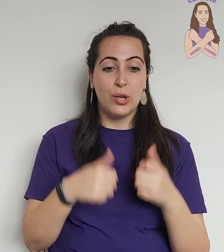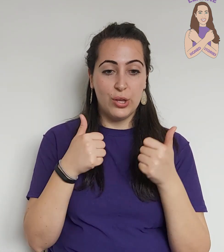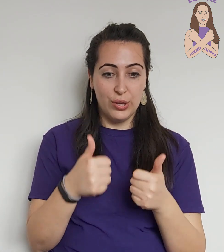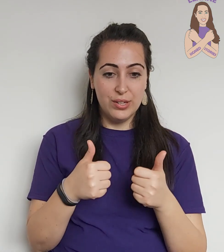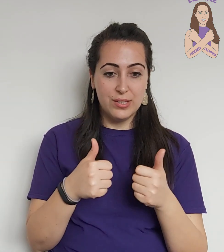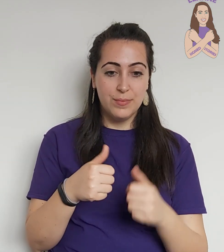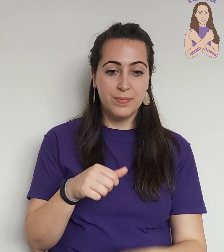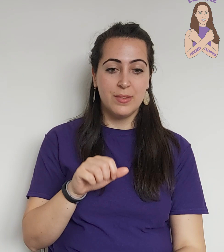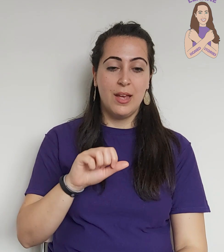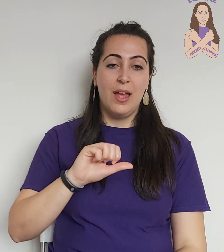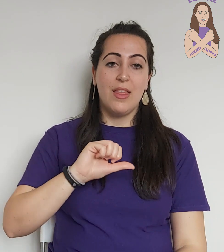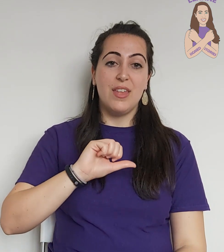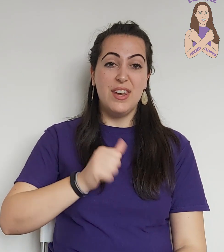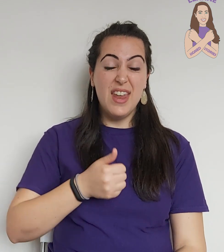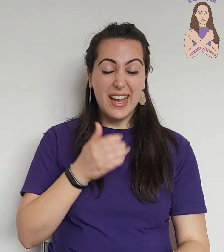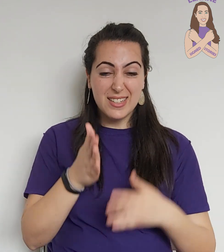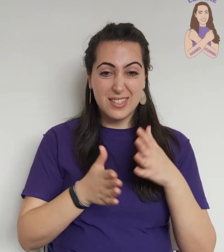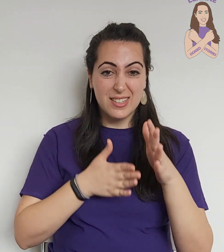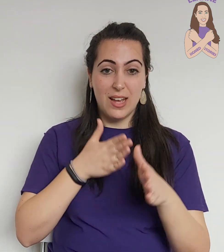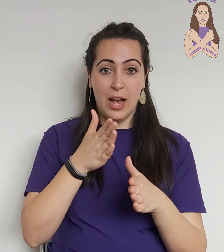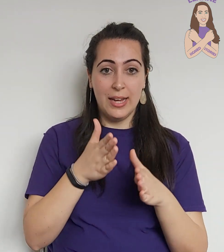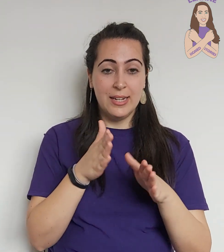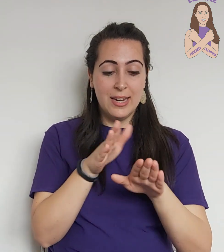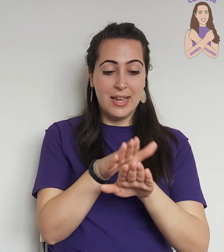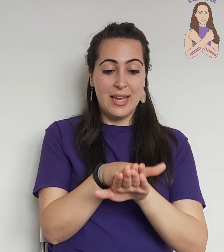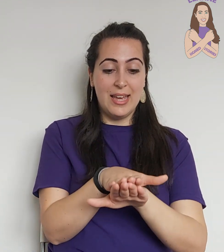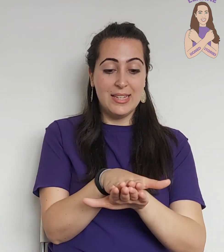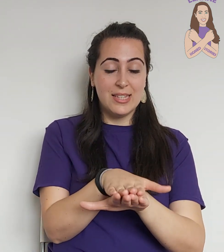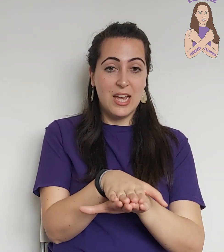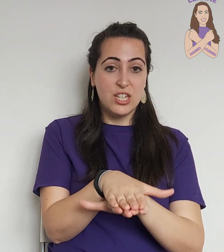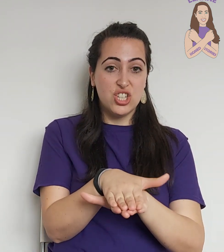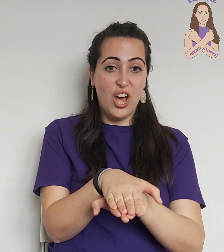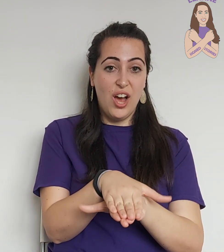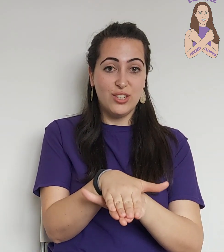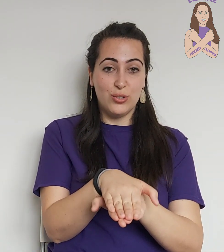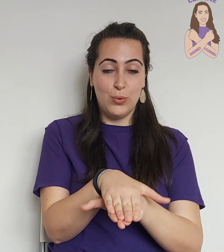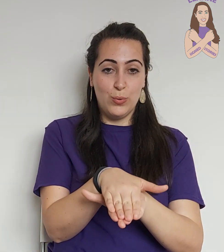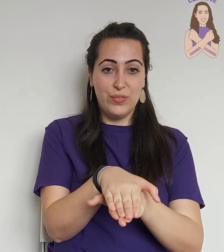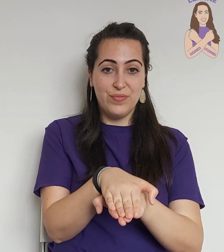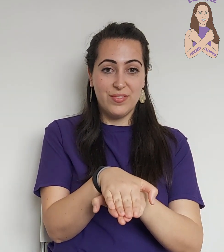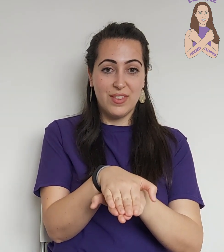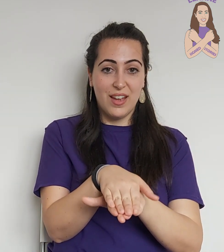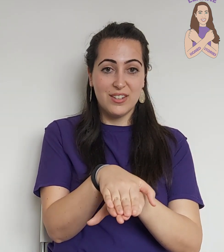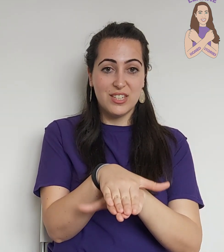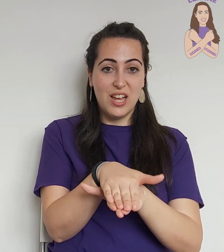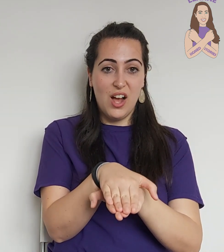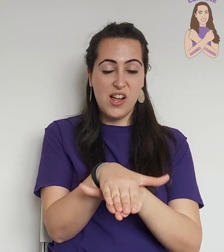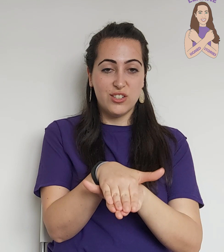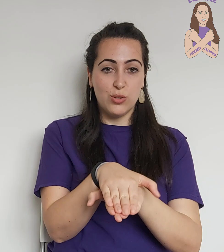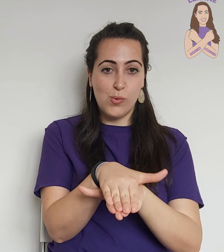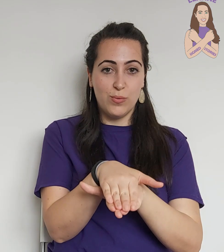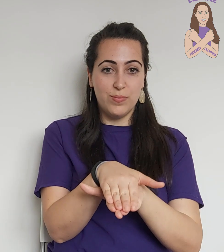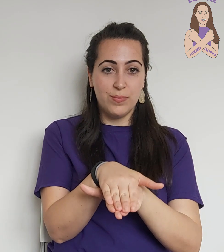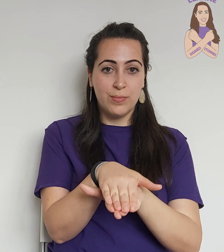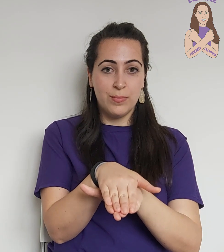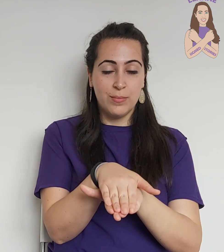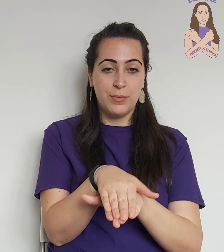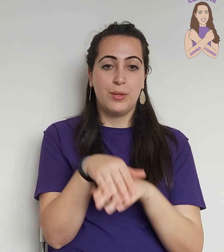Good. The next sign is turtle. Turtle.